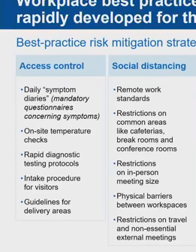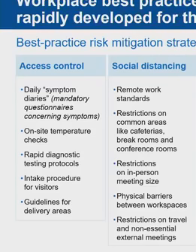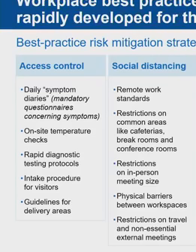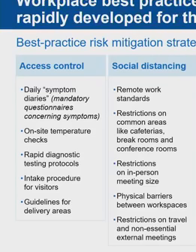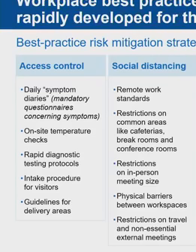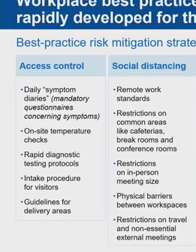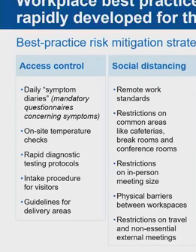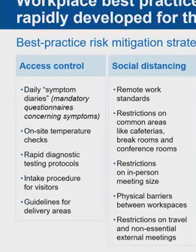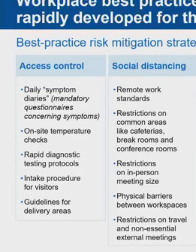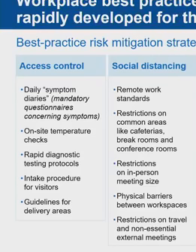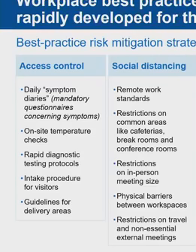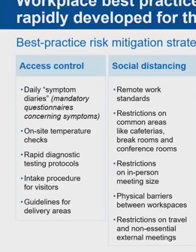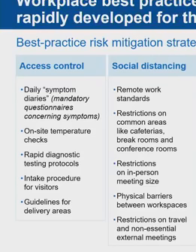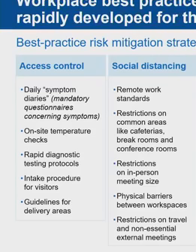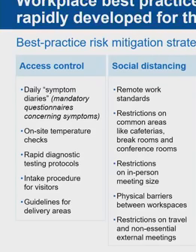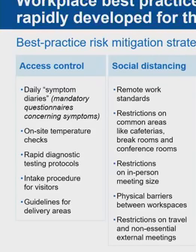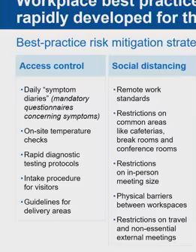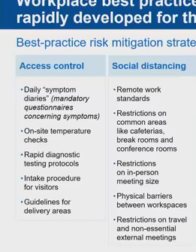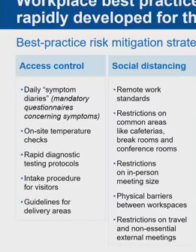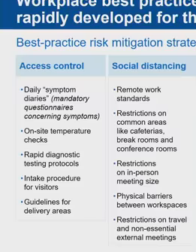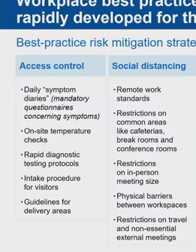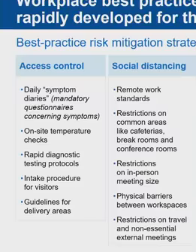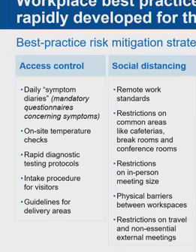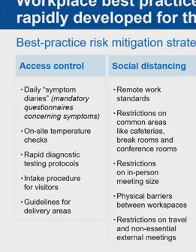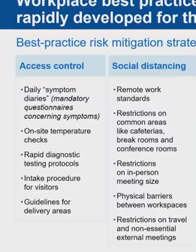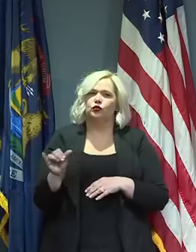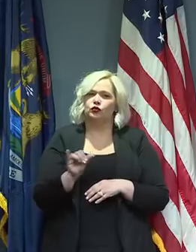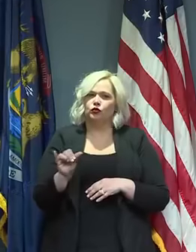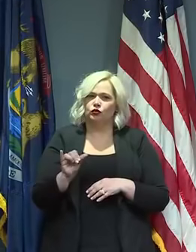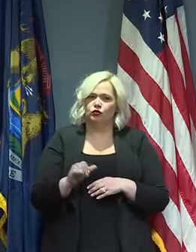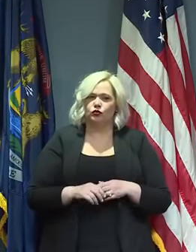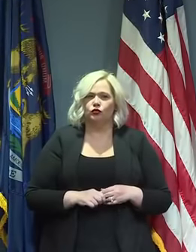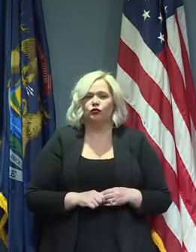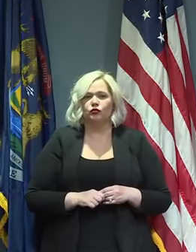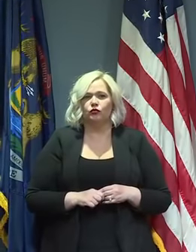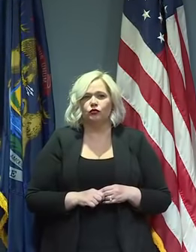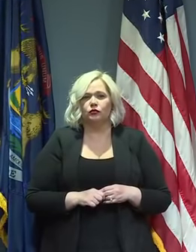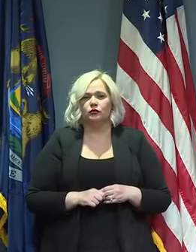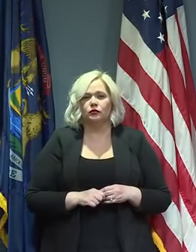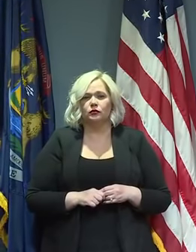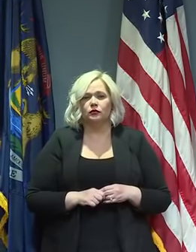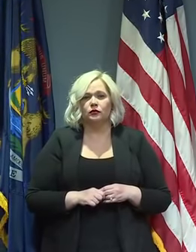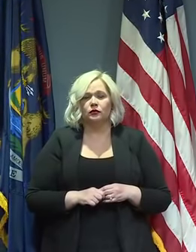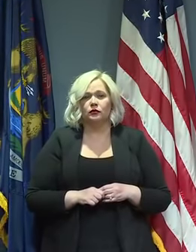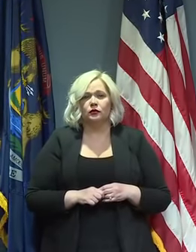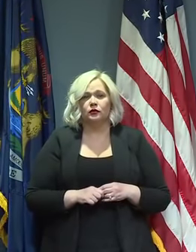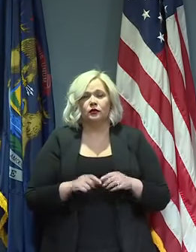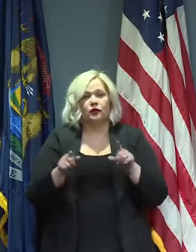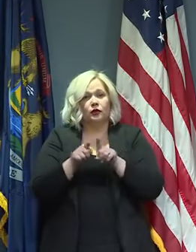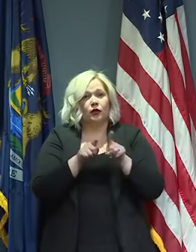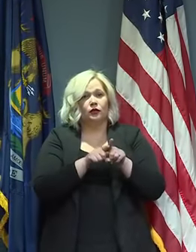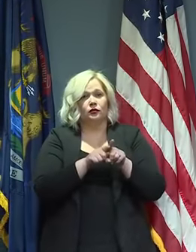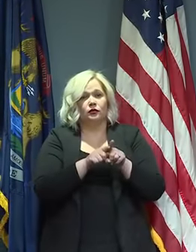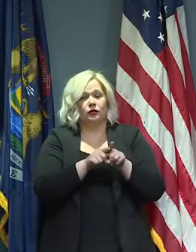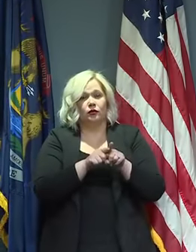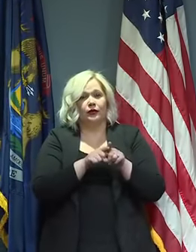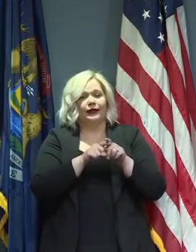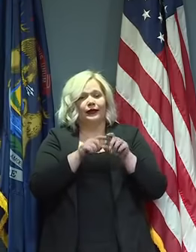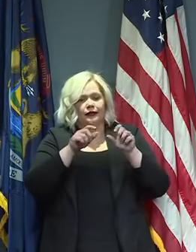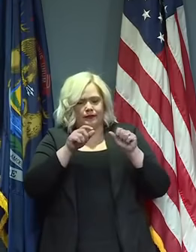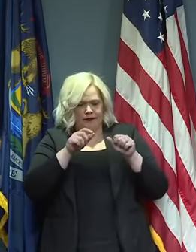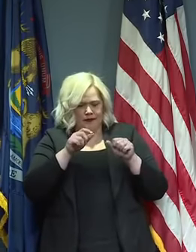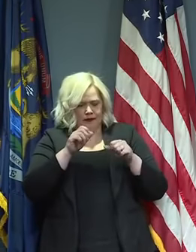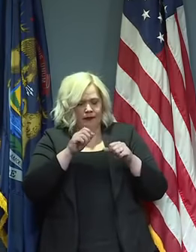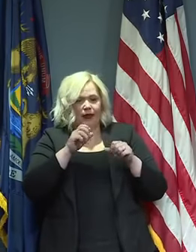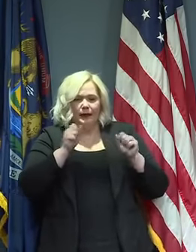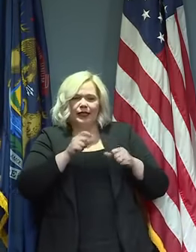and face shields will be in widespread use as well. And then the ability to contact trace within